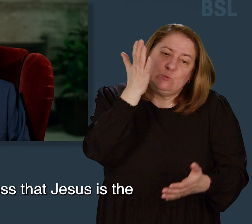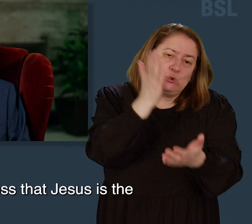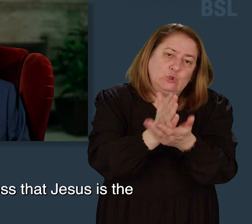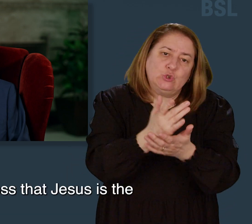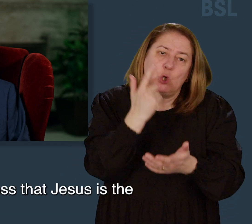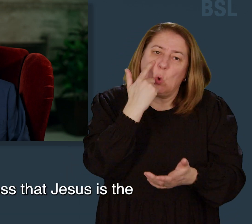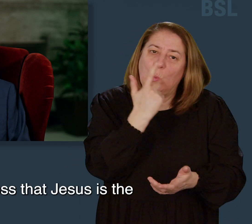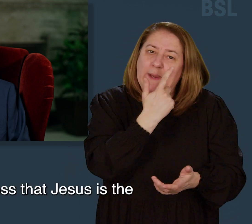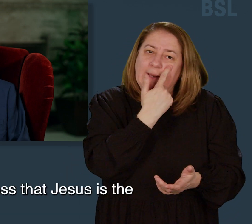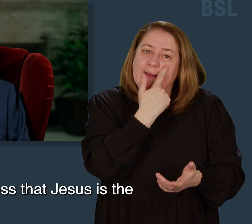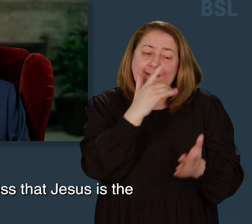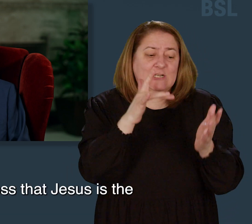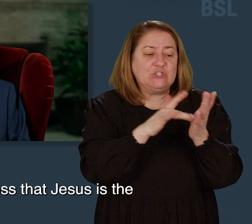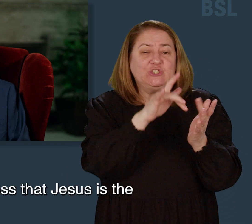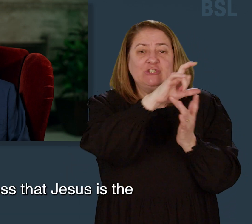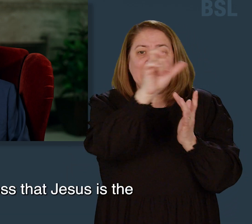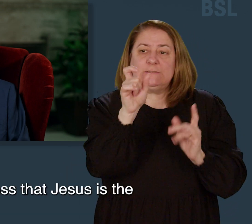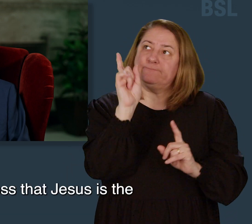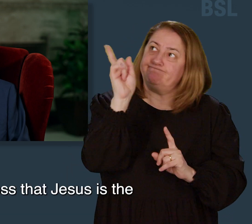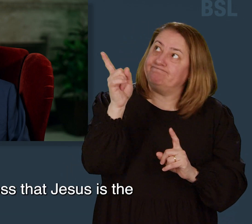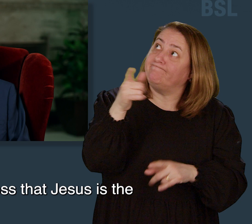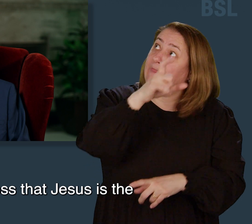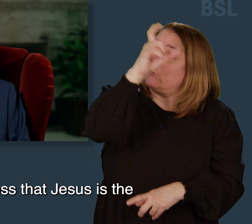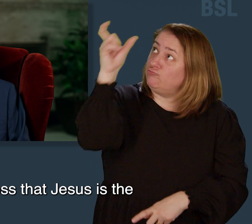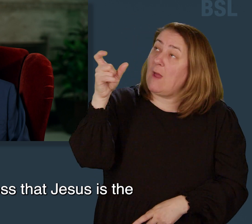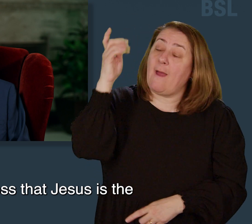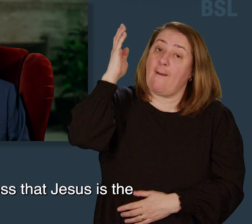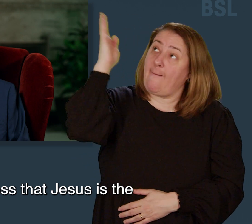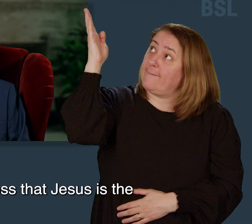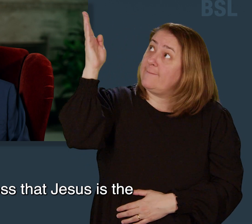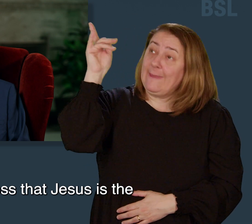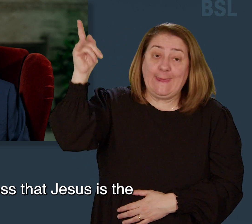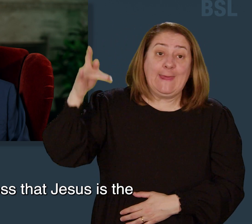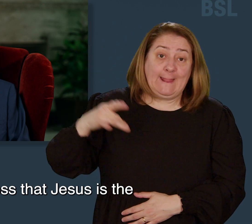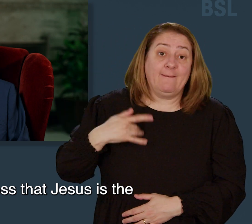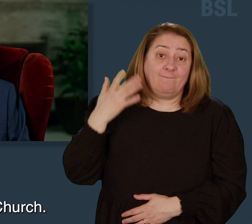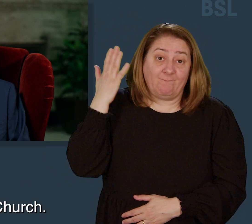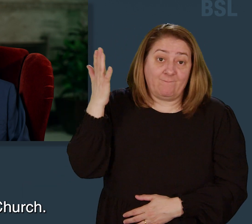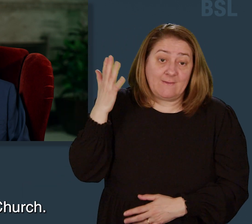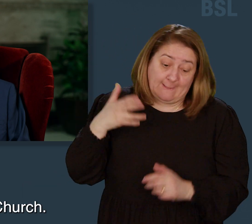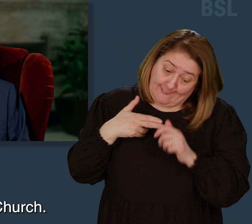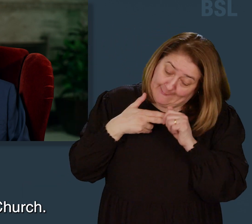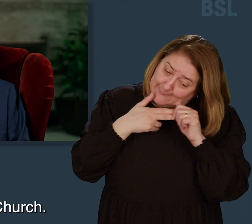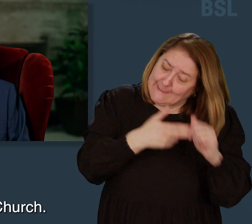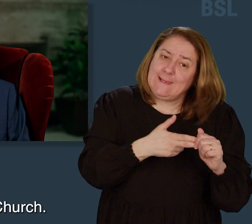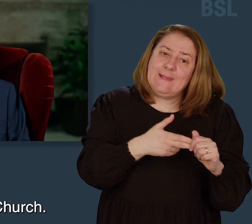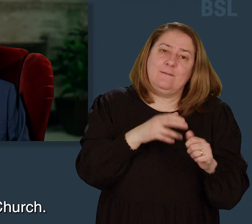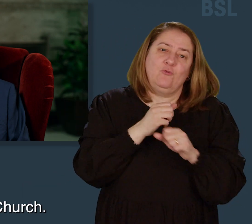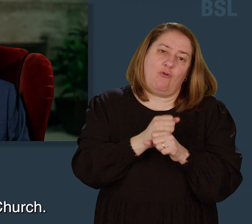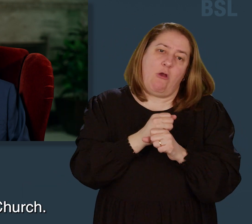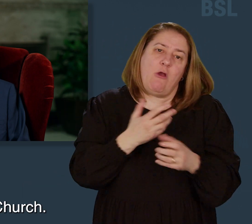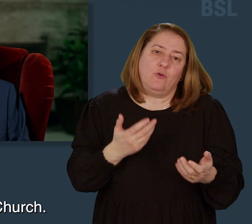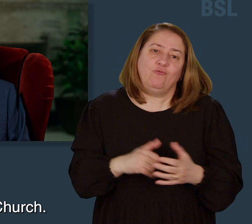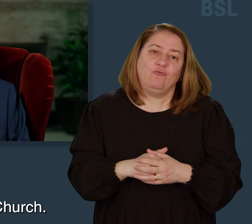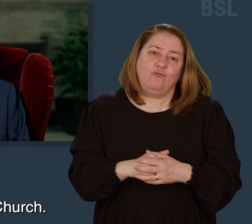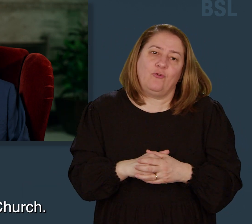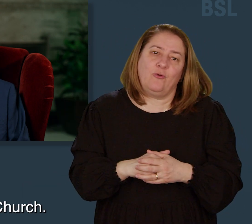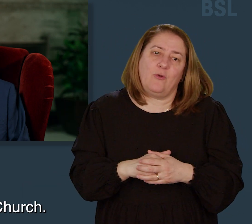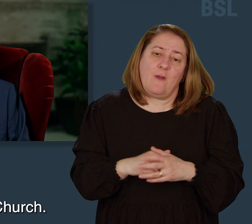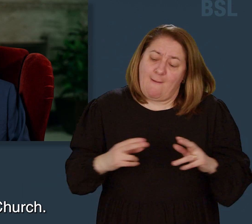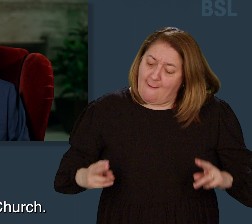I give you my sure witness that Jesus is the Christ. He lives and leads his